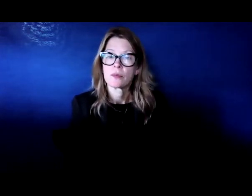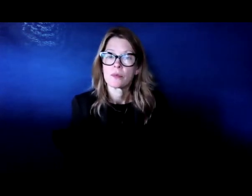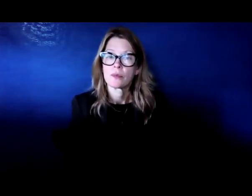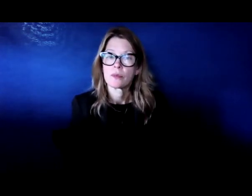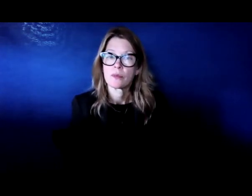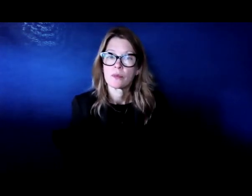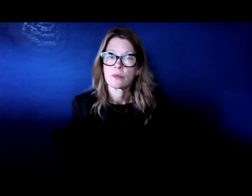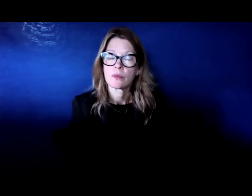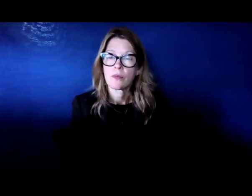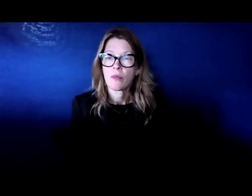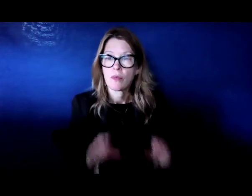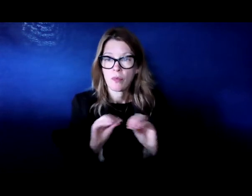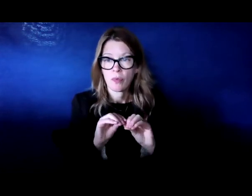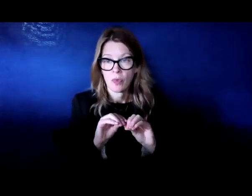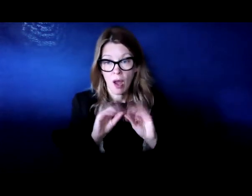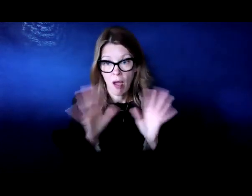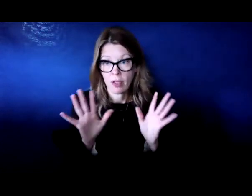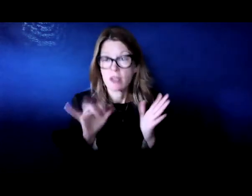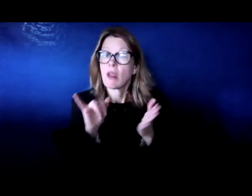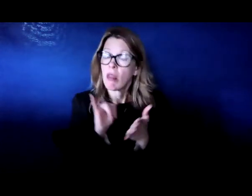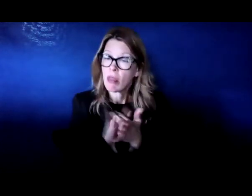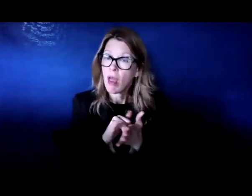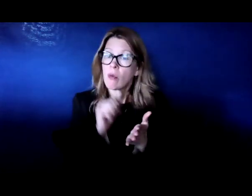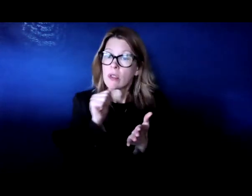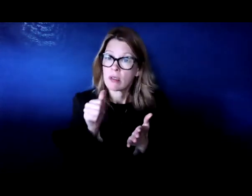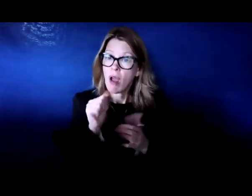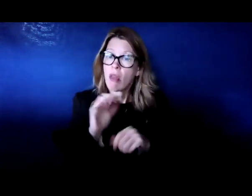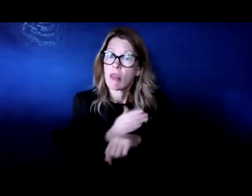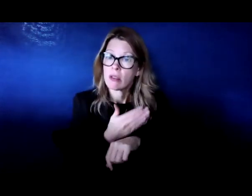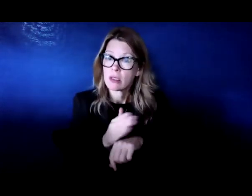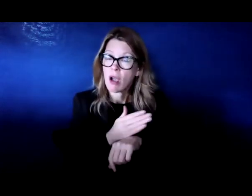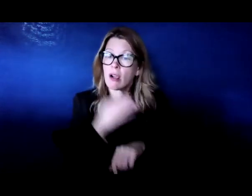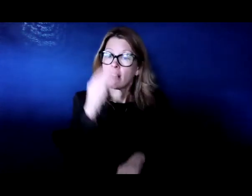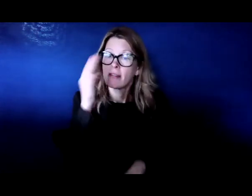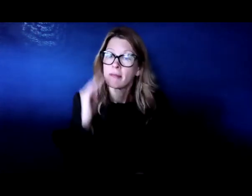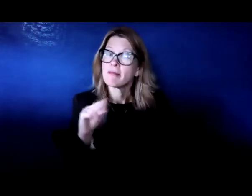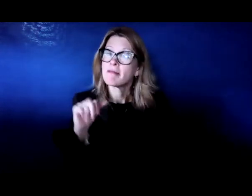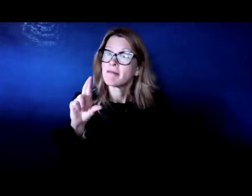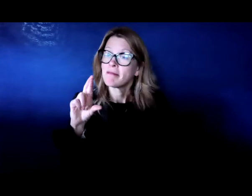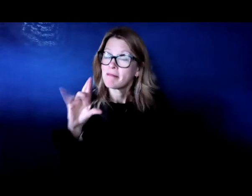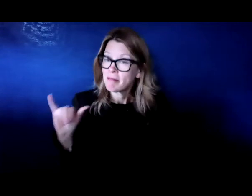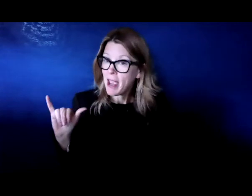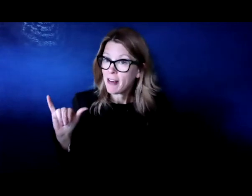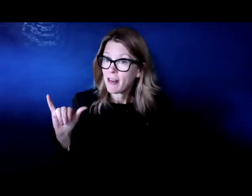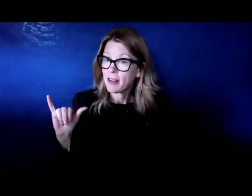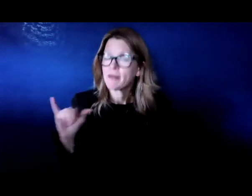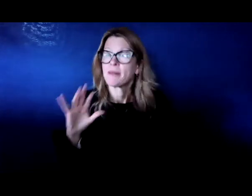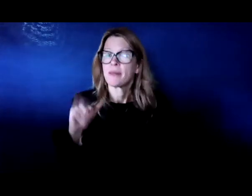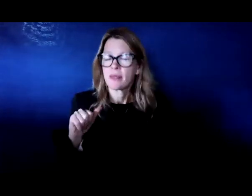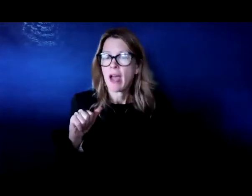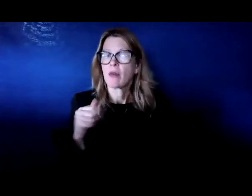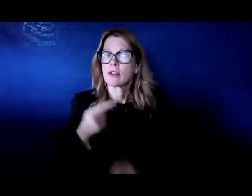Well, obviously that was not the Song of Mary, and I did not realize until I had already started singing it that was the Song of